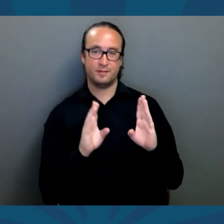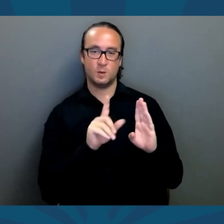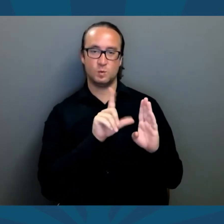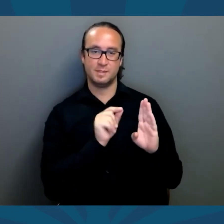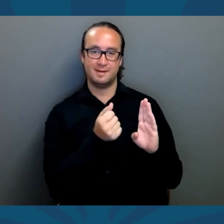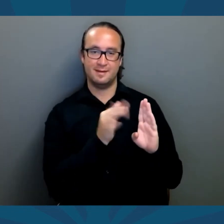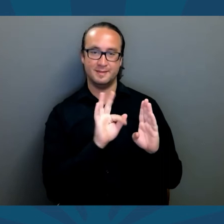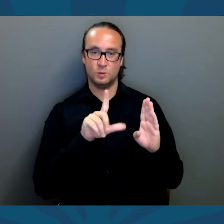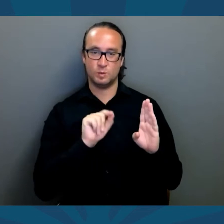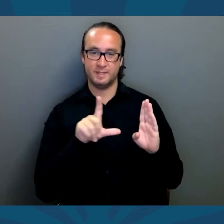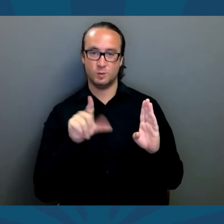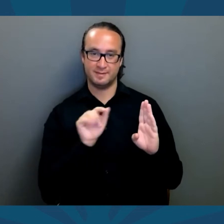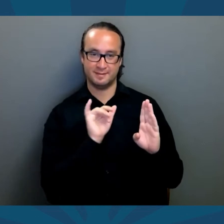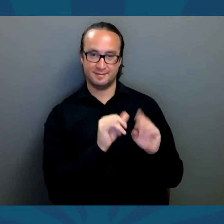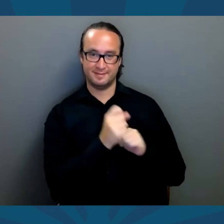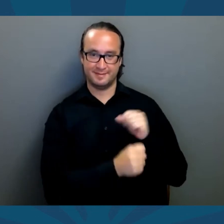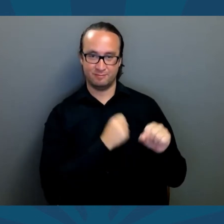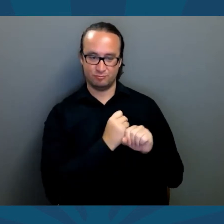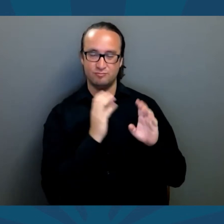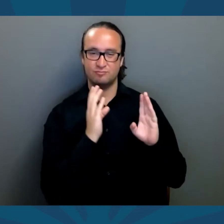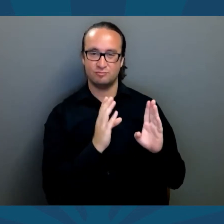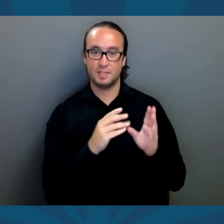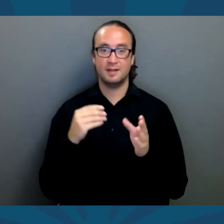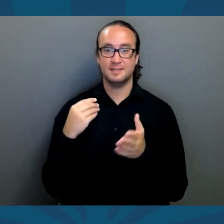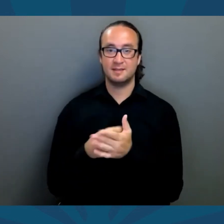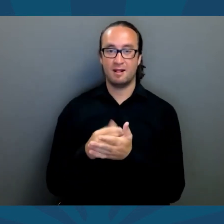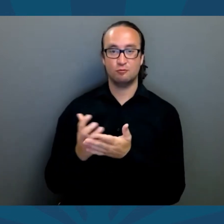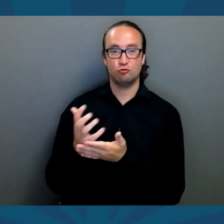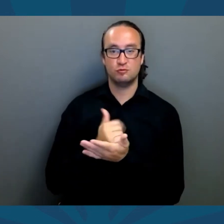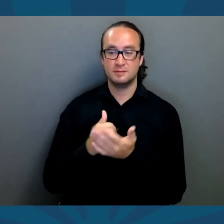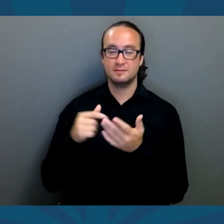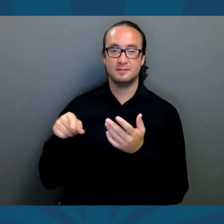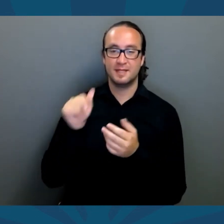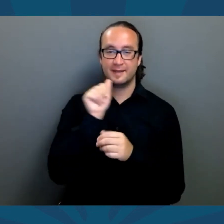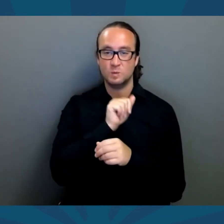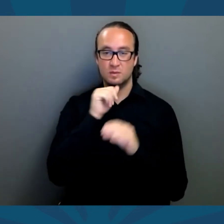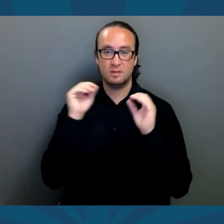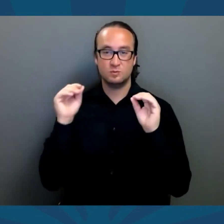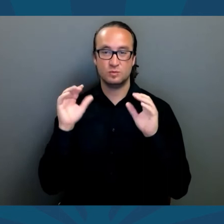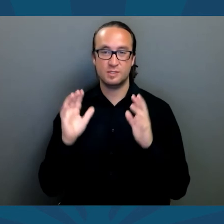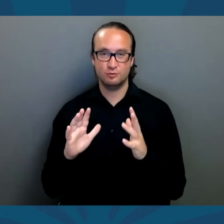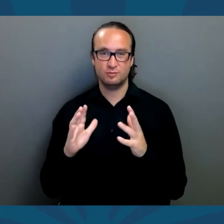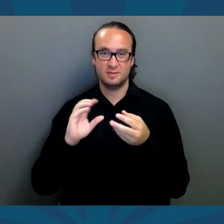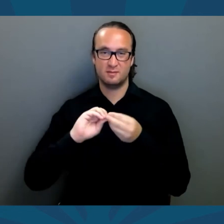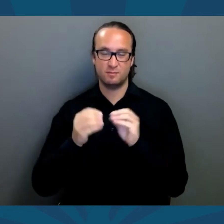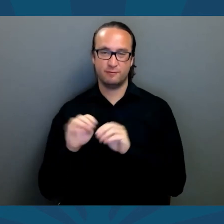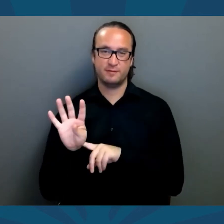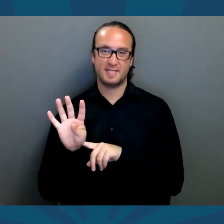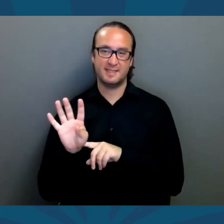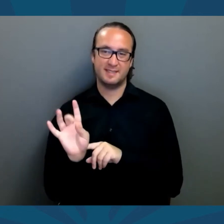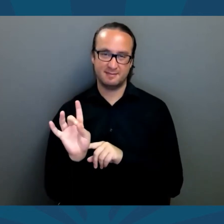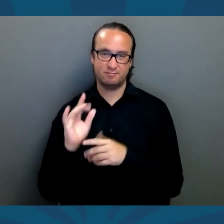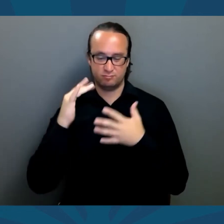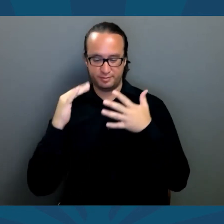states that for the period 2019 to 2020, the salary of Arizona